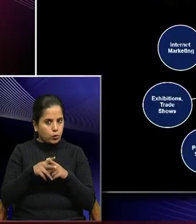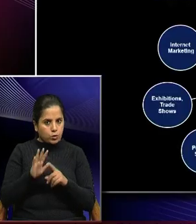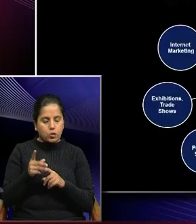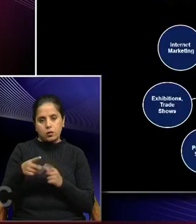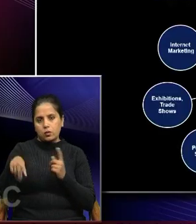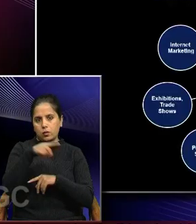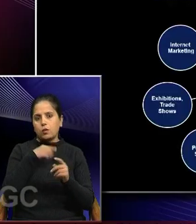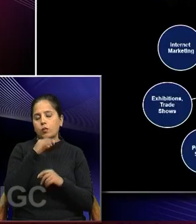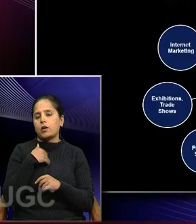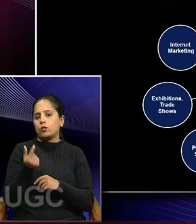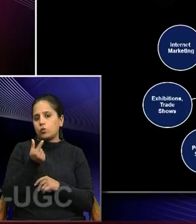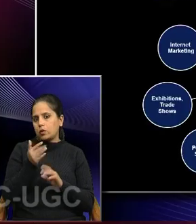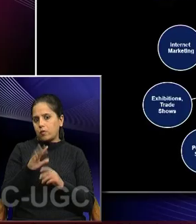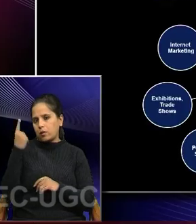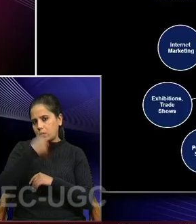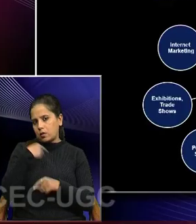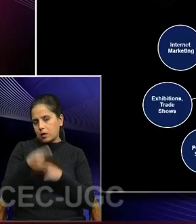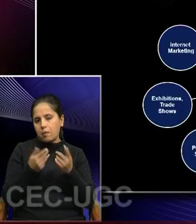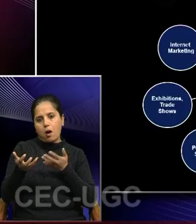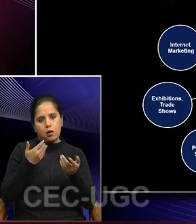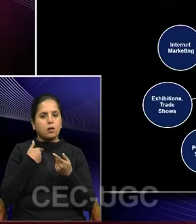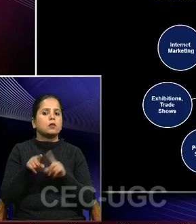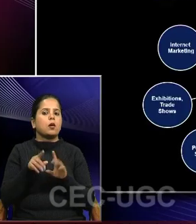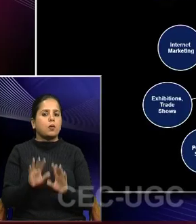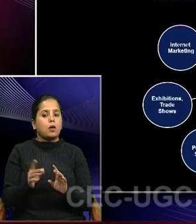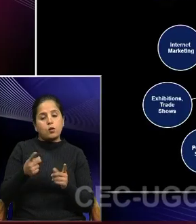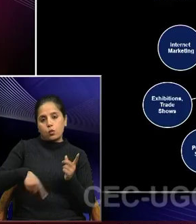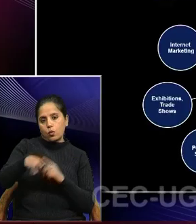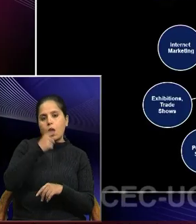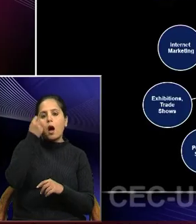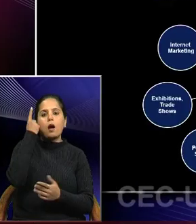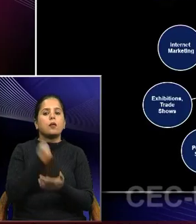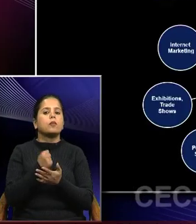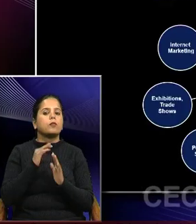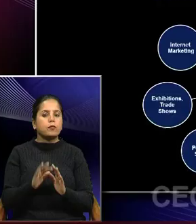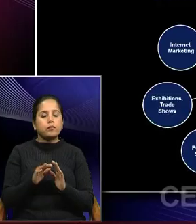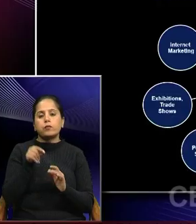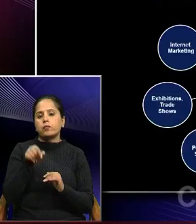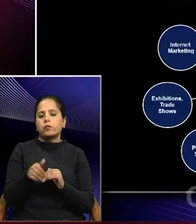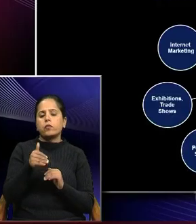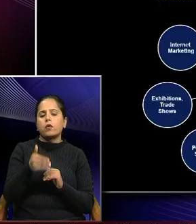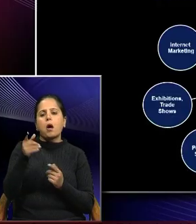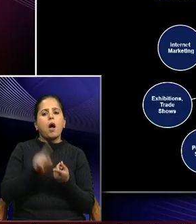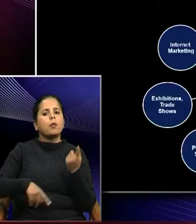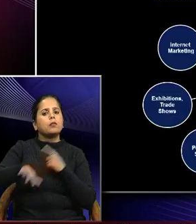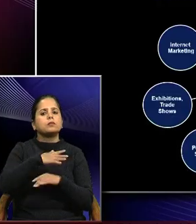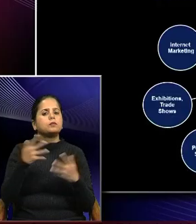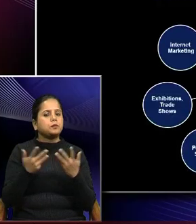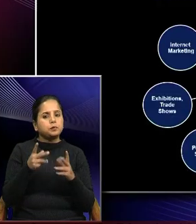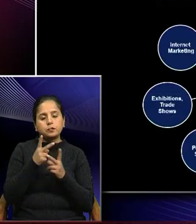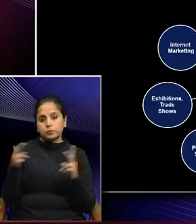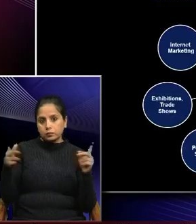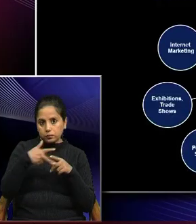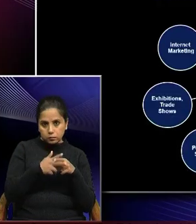are actually using nowadays as a marketer. So, we have to understand that what is going on into these different